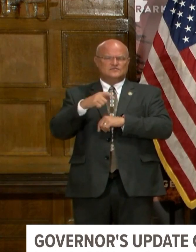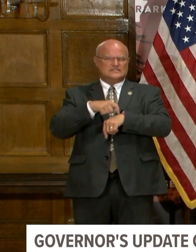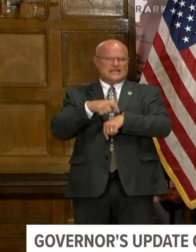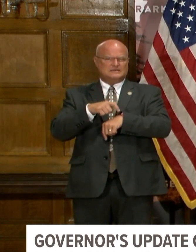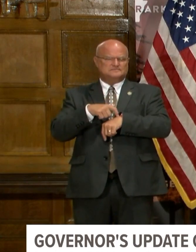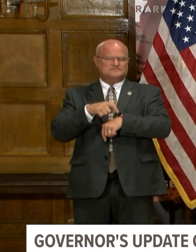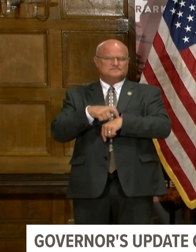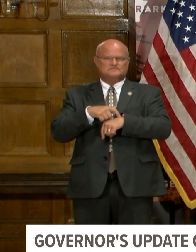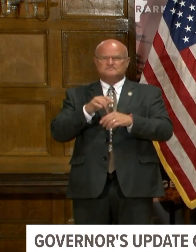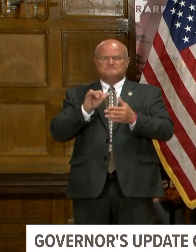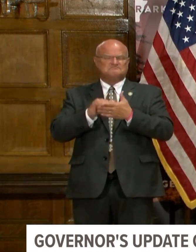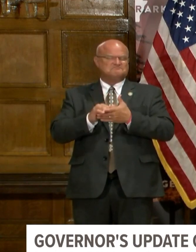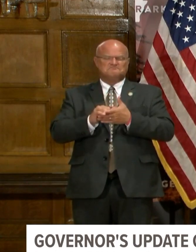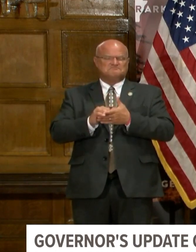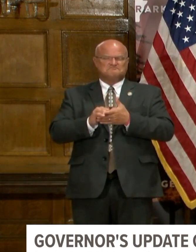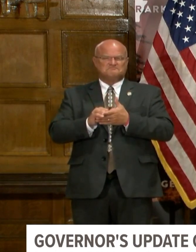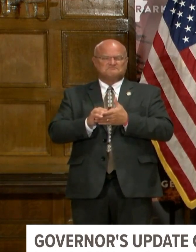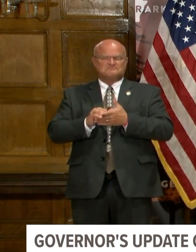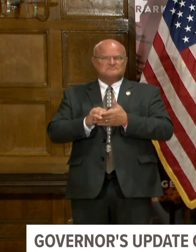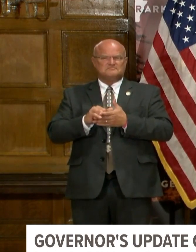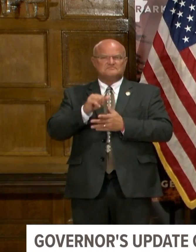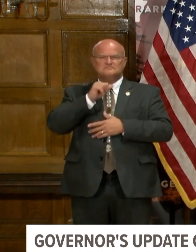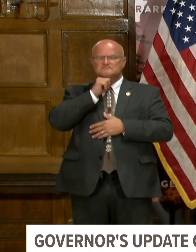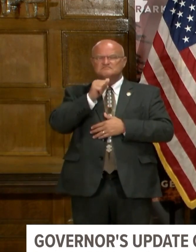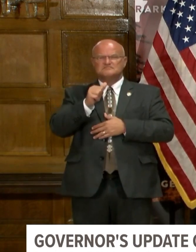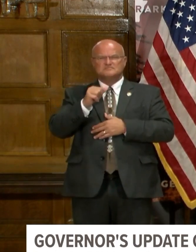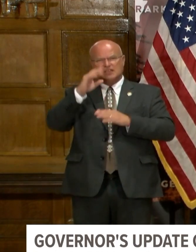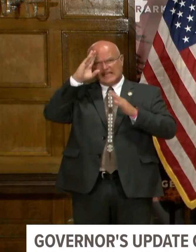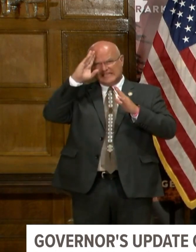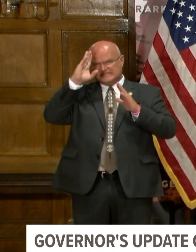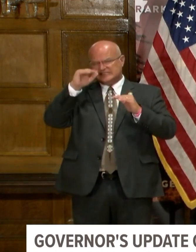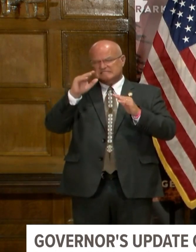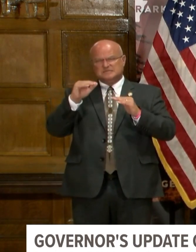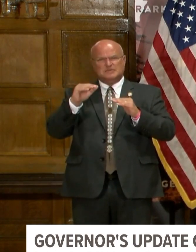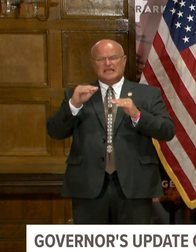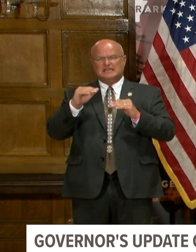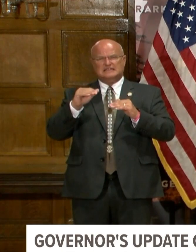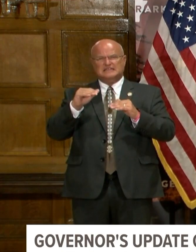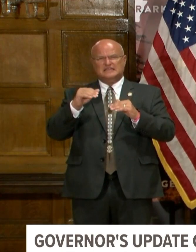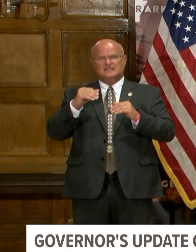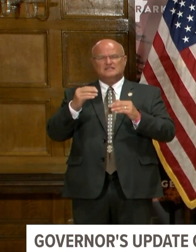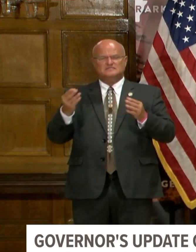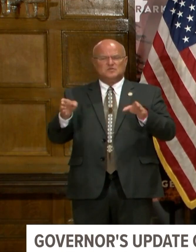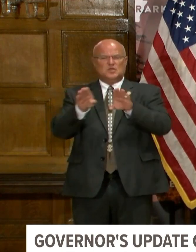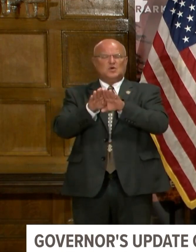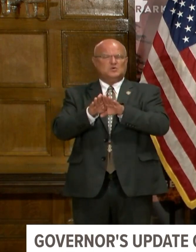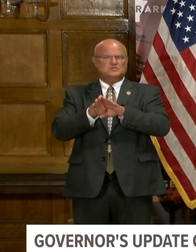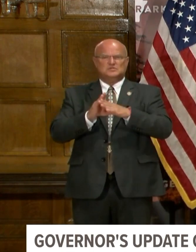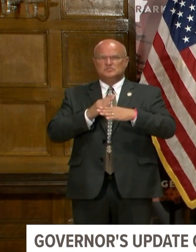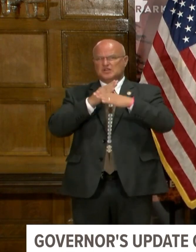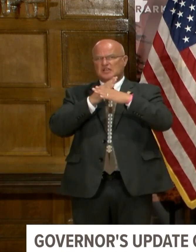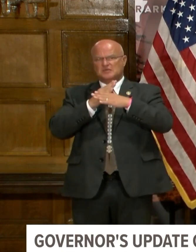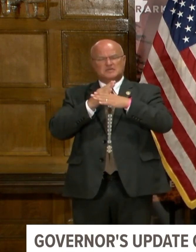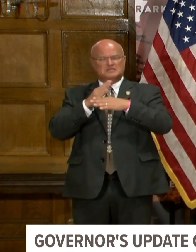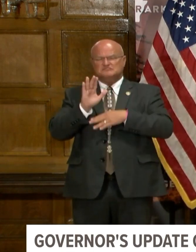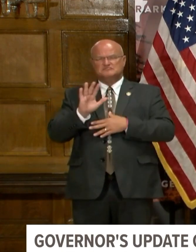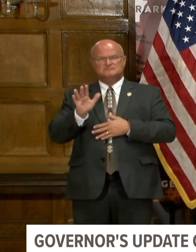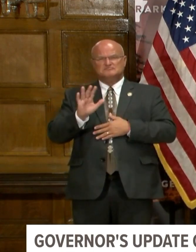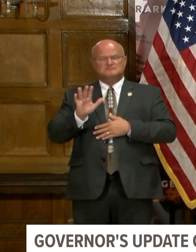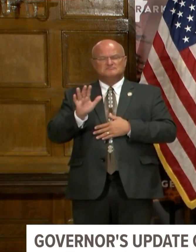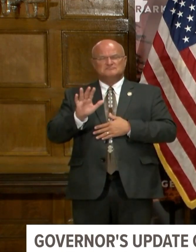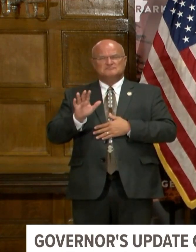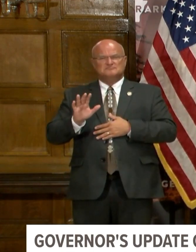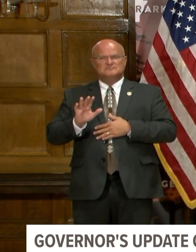time, that's not something that we are anticipating foreclosing or prohibiting or putting